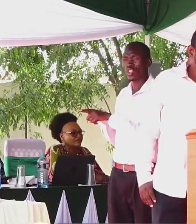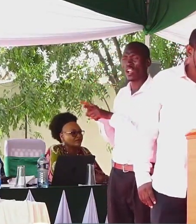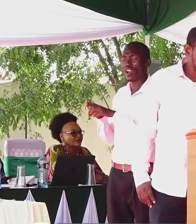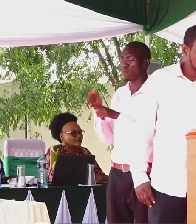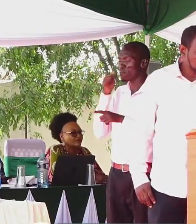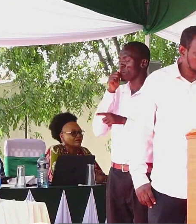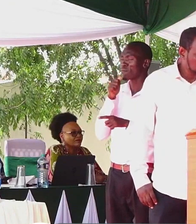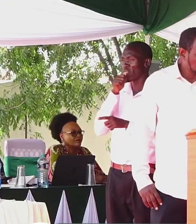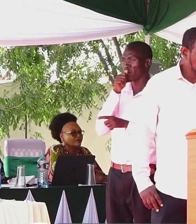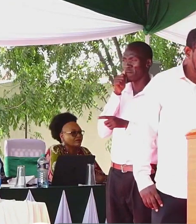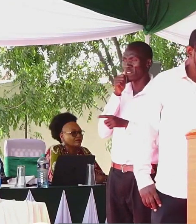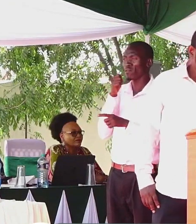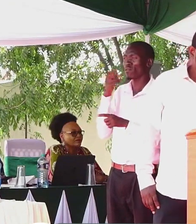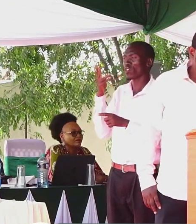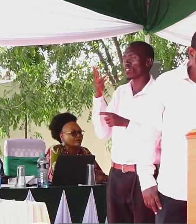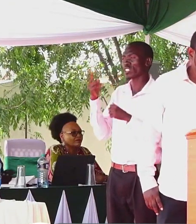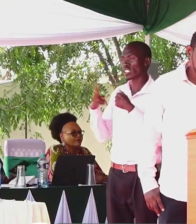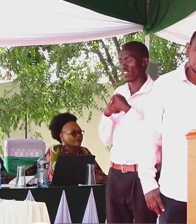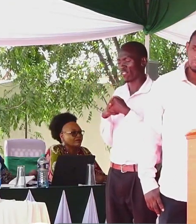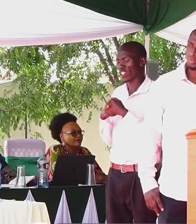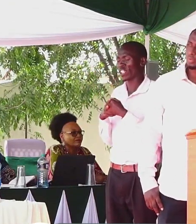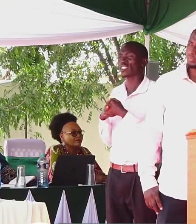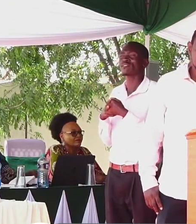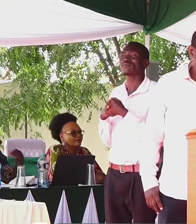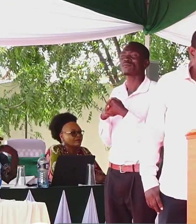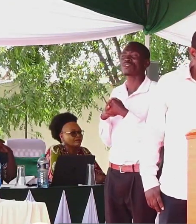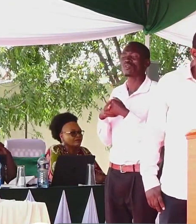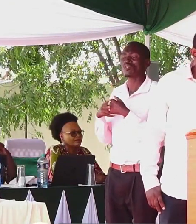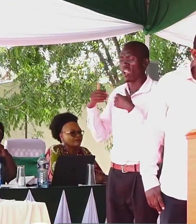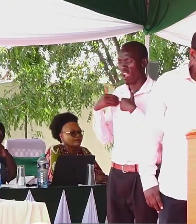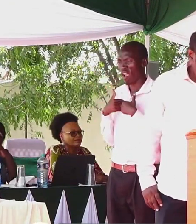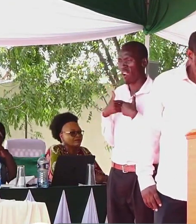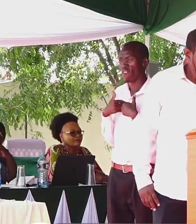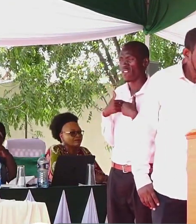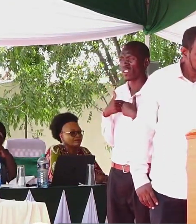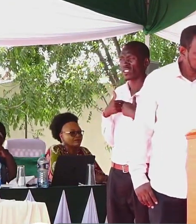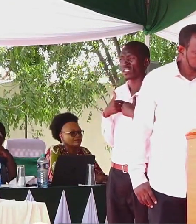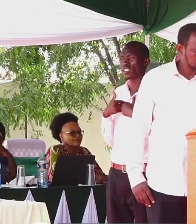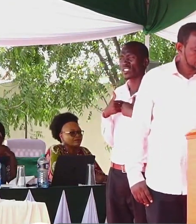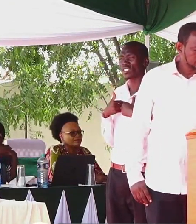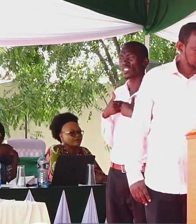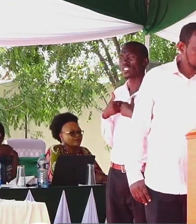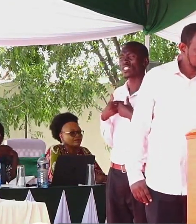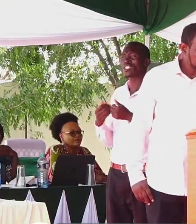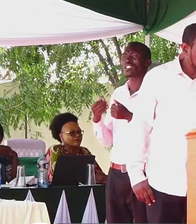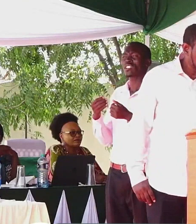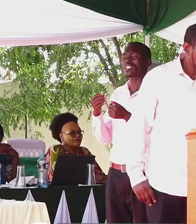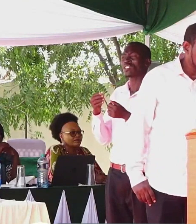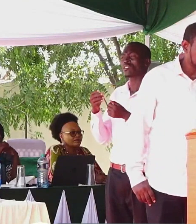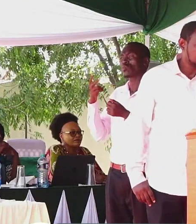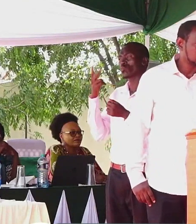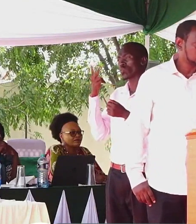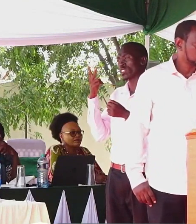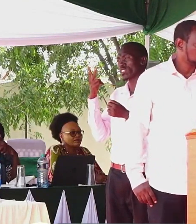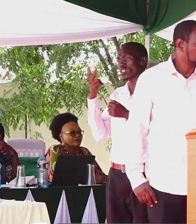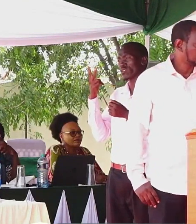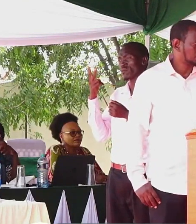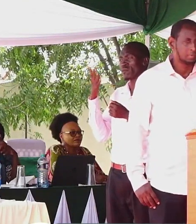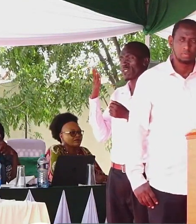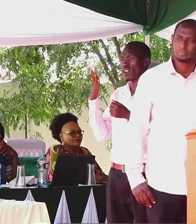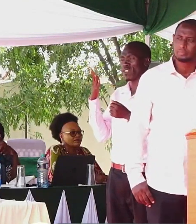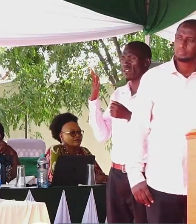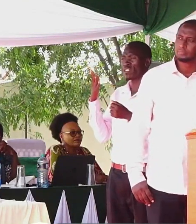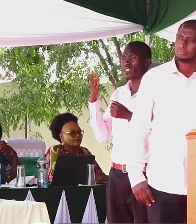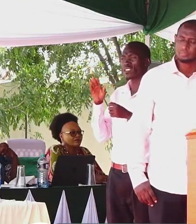private ones, 47 of them. We have standalone ECDs, 25, and the rest